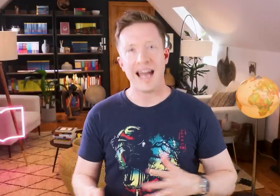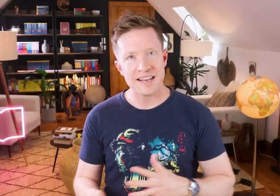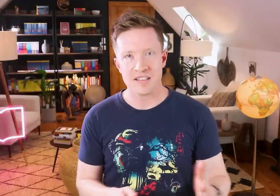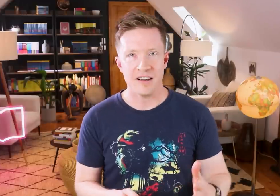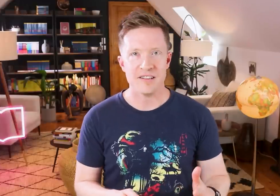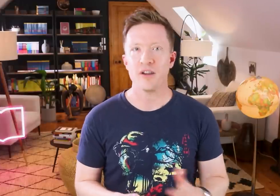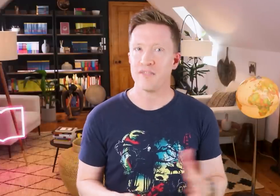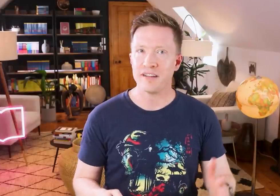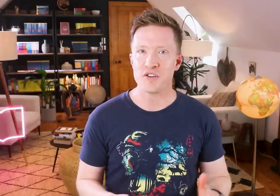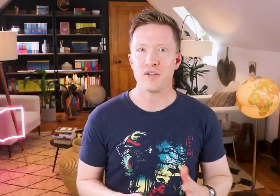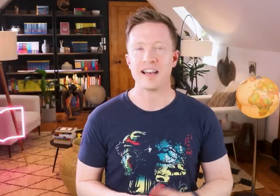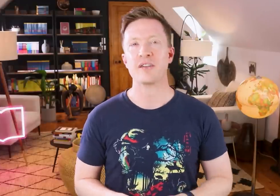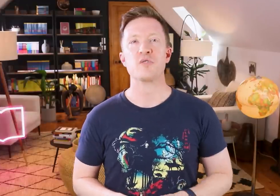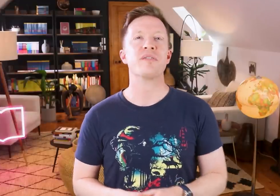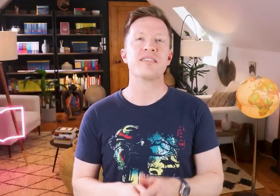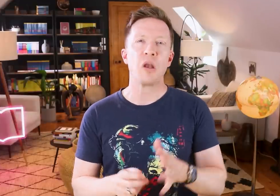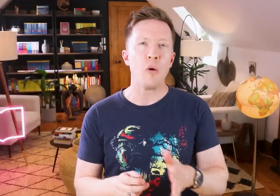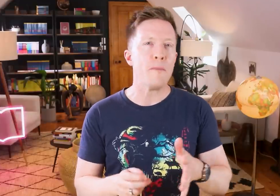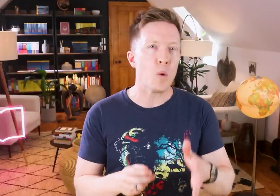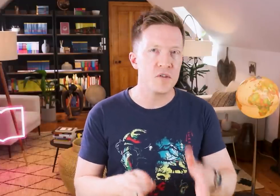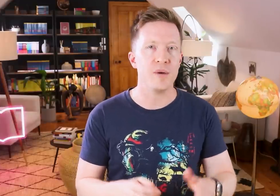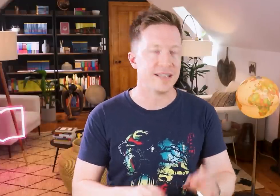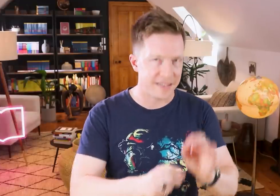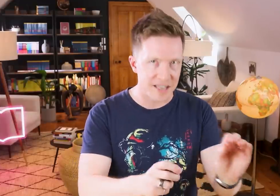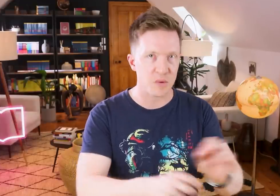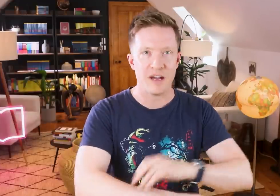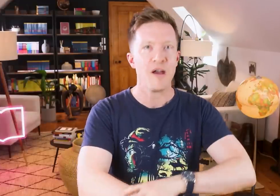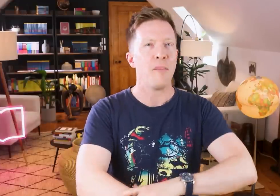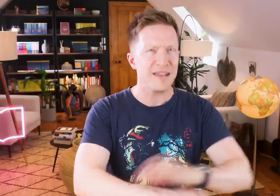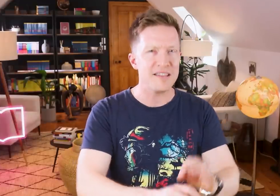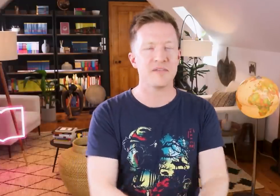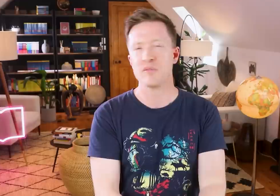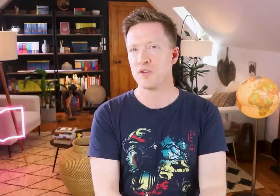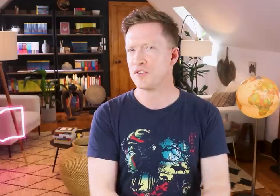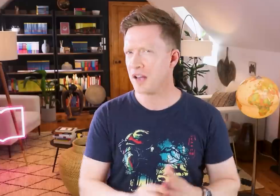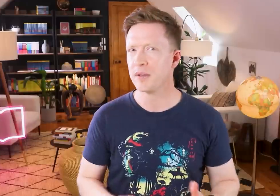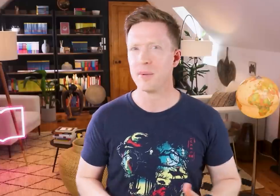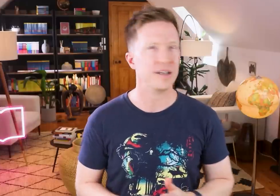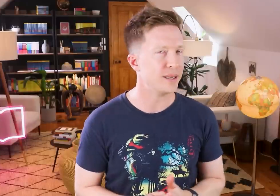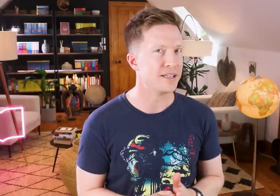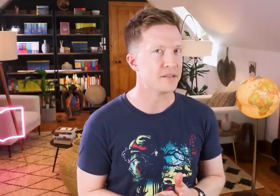hand signs are the foundation of the language, but there's a lot more to it. And yes, we will have plenty of demonstrations coming up a little bit later.